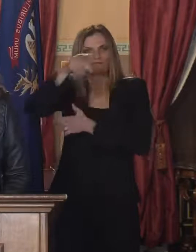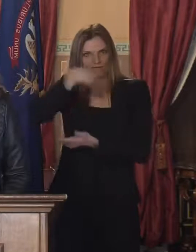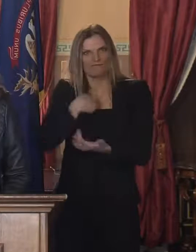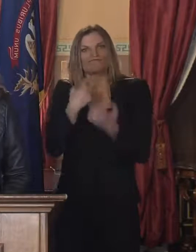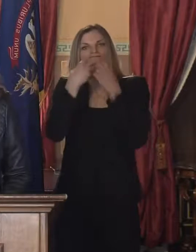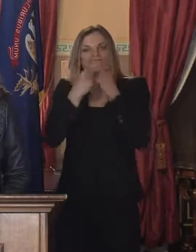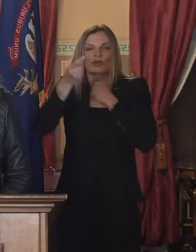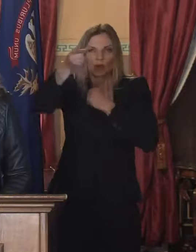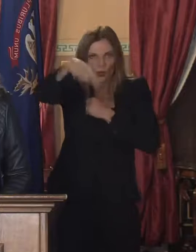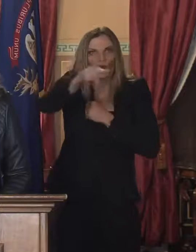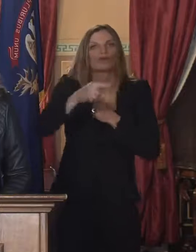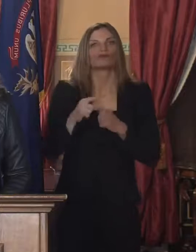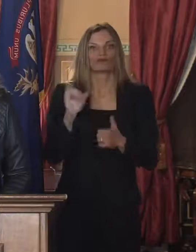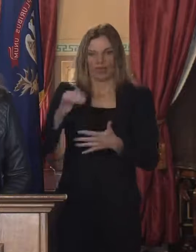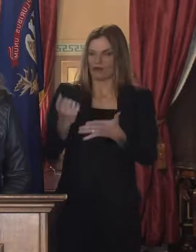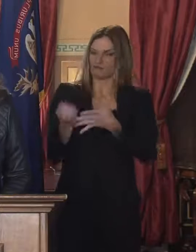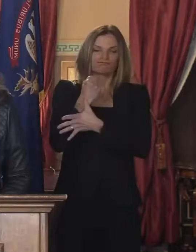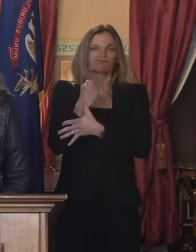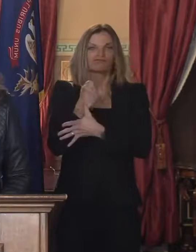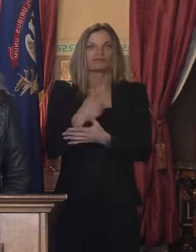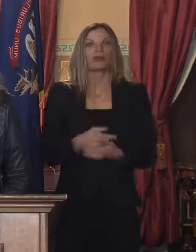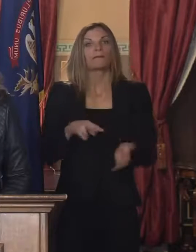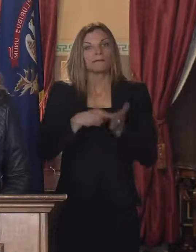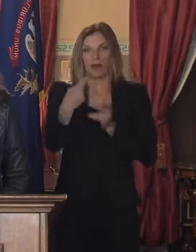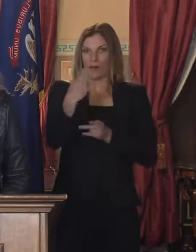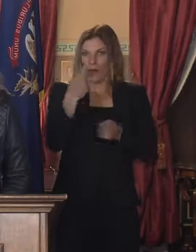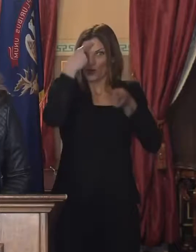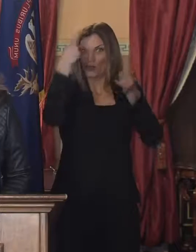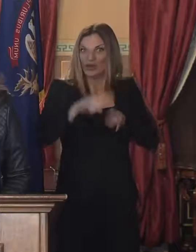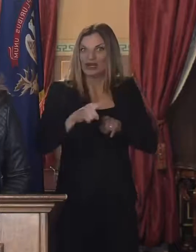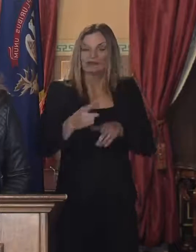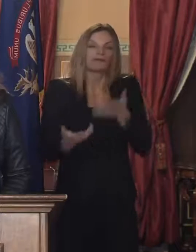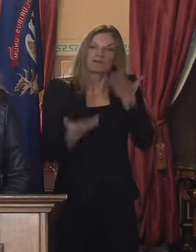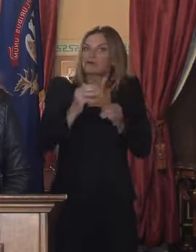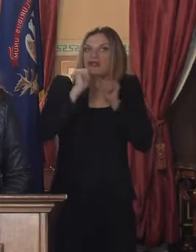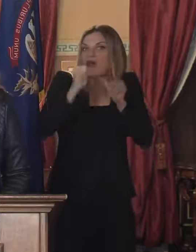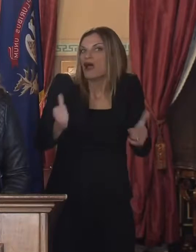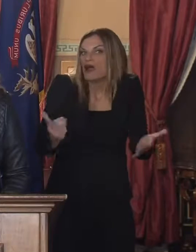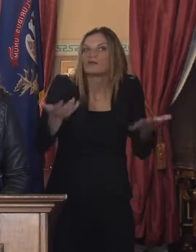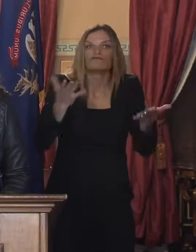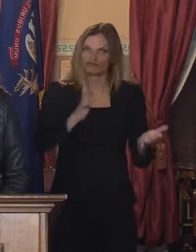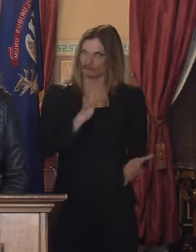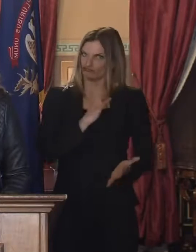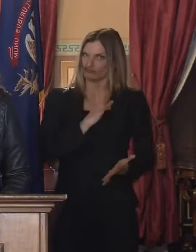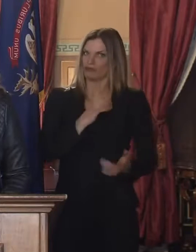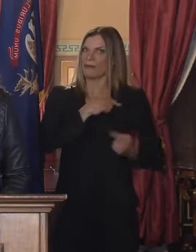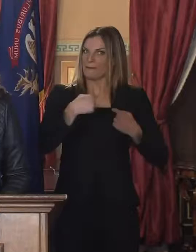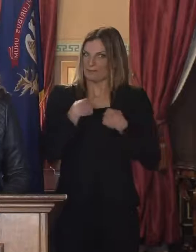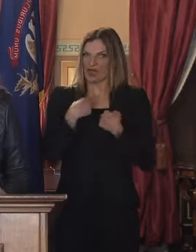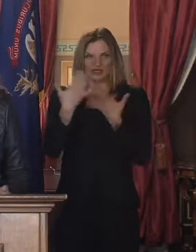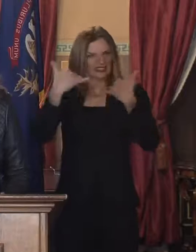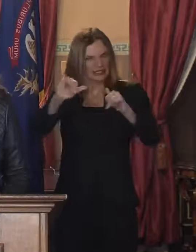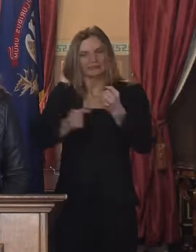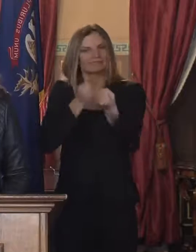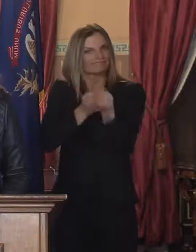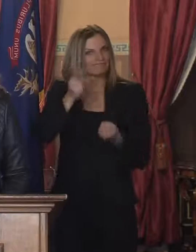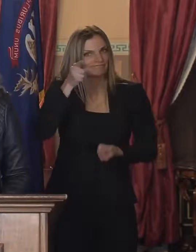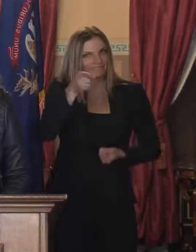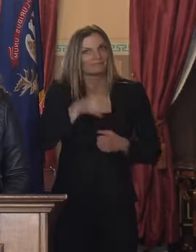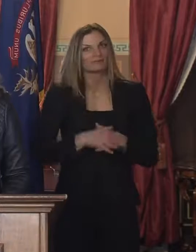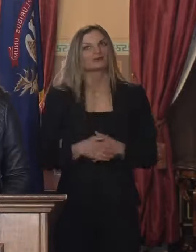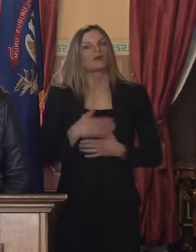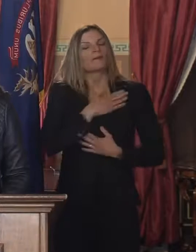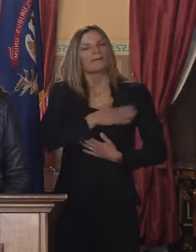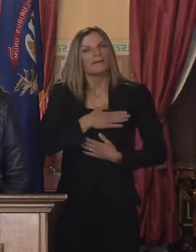but I do ask one thing. Never forget that we are all in this together. Let's show a little